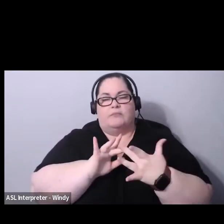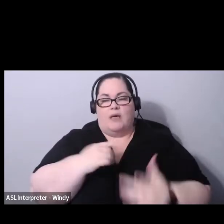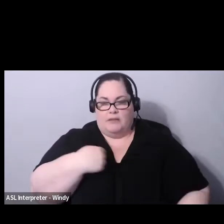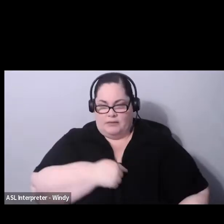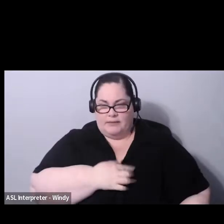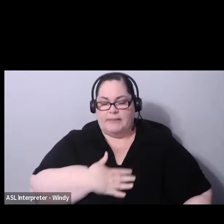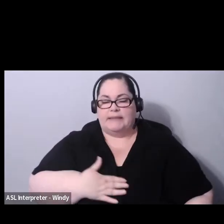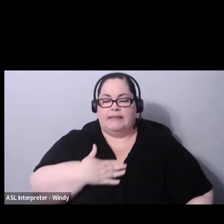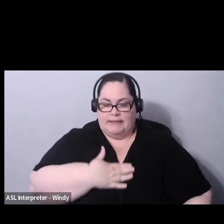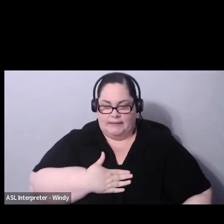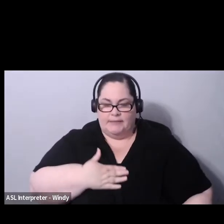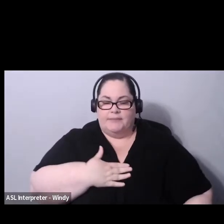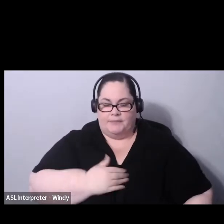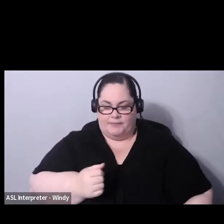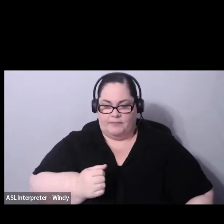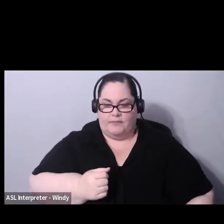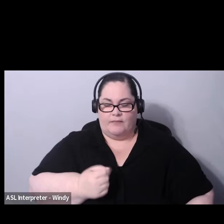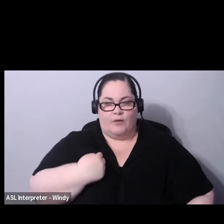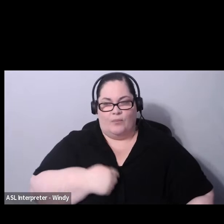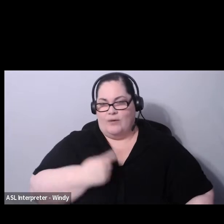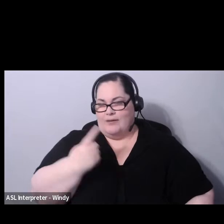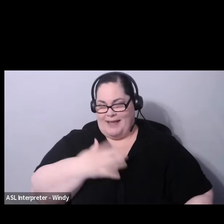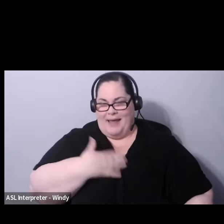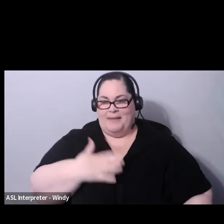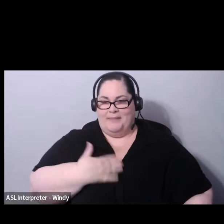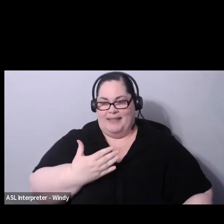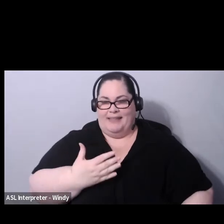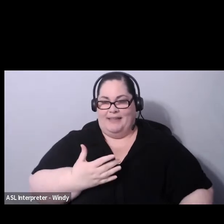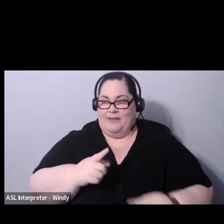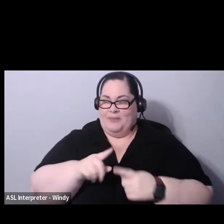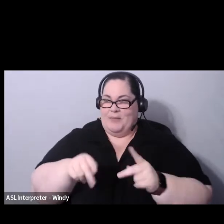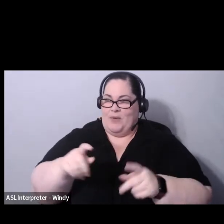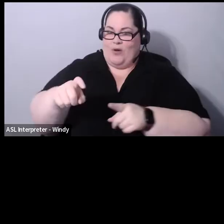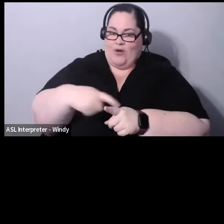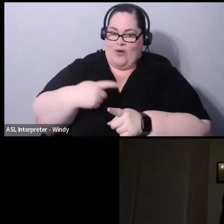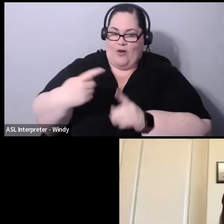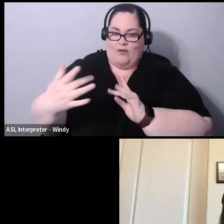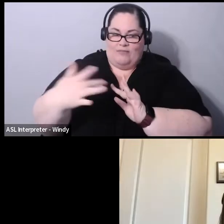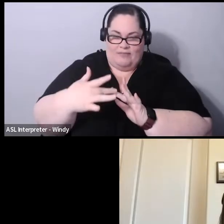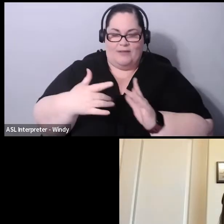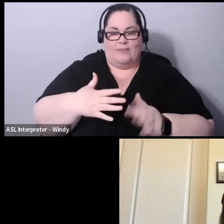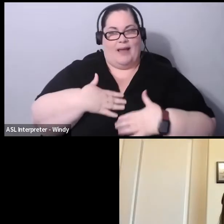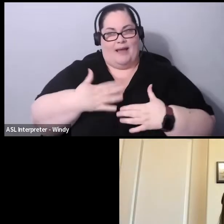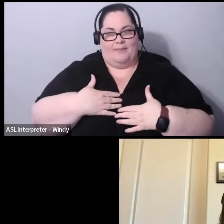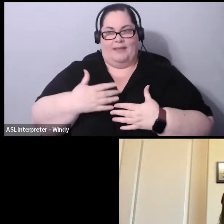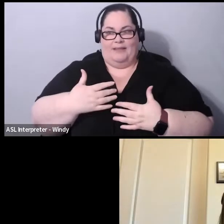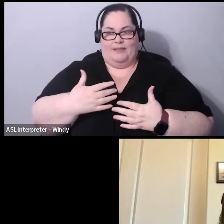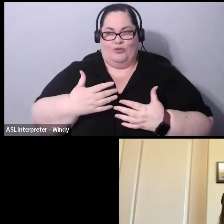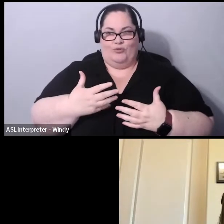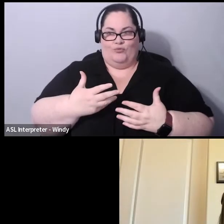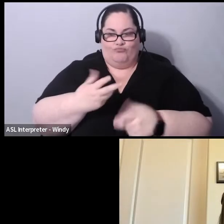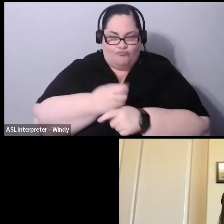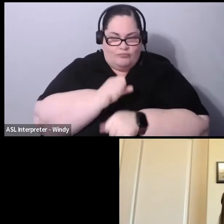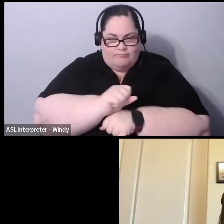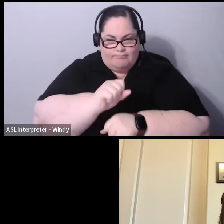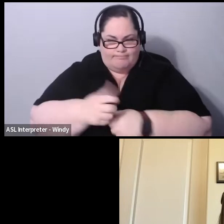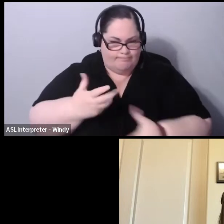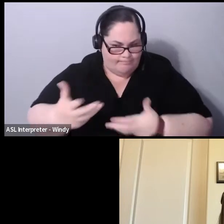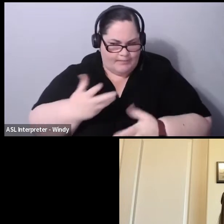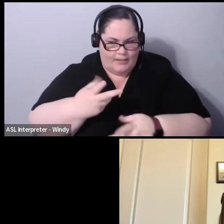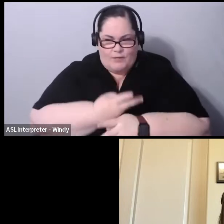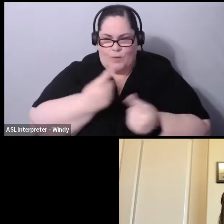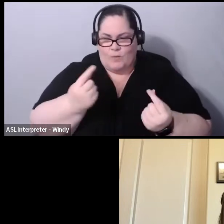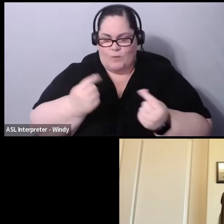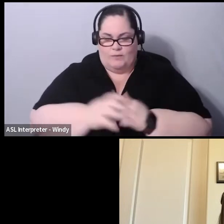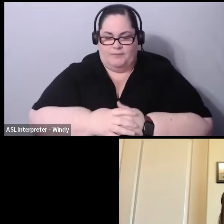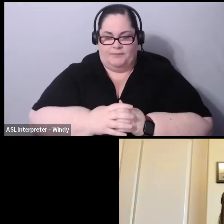And you know, we're always happy to get those calls and figure out what we can do in regards to that. Did you have